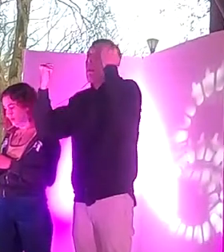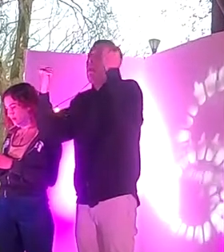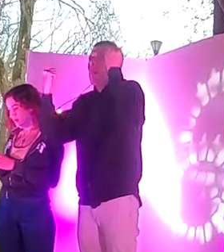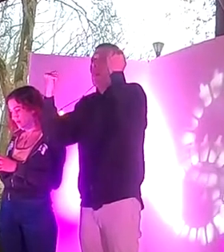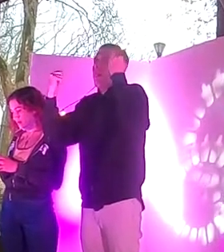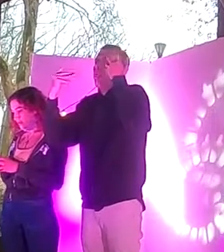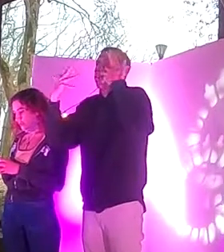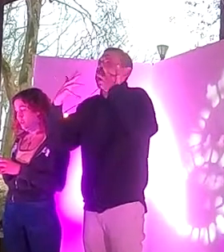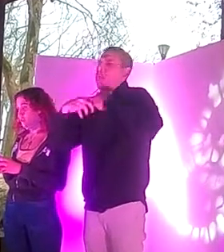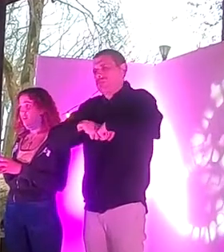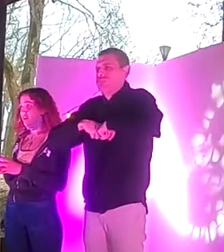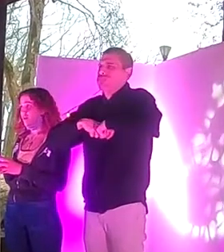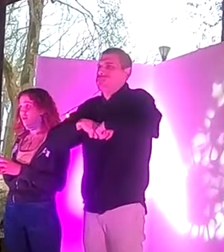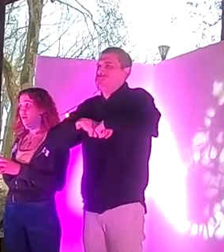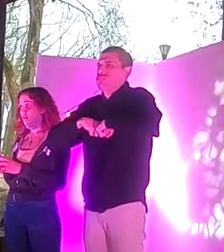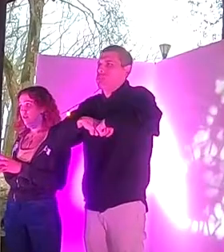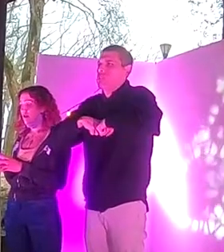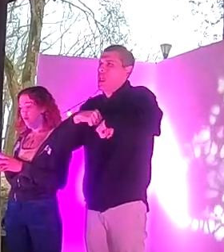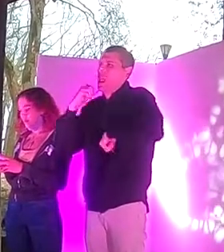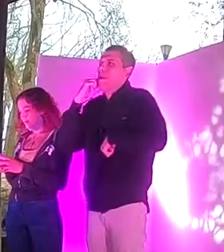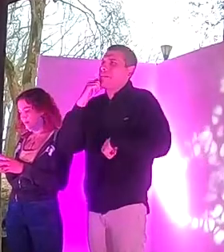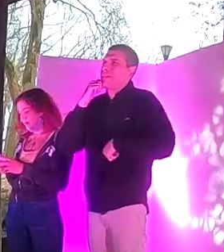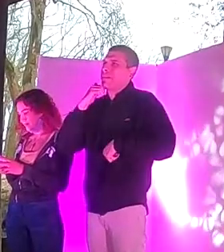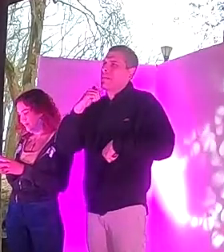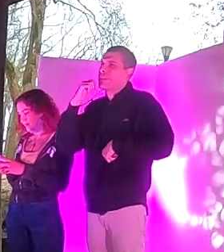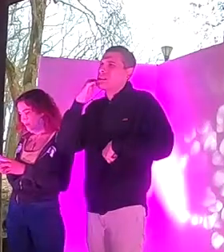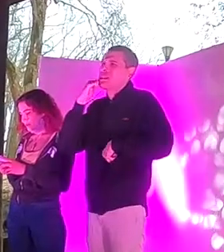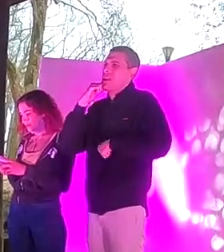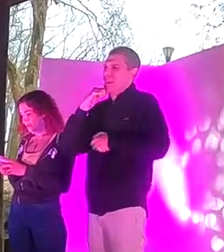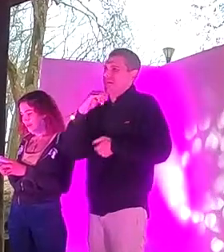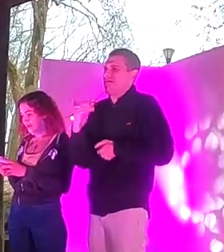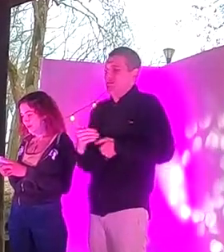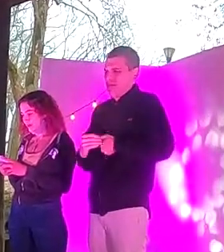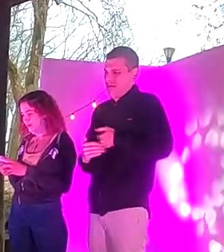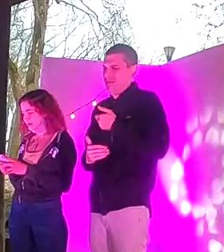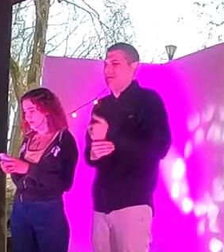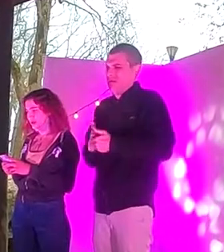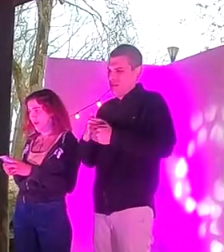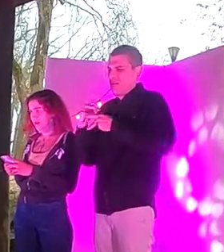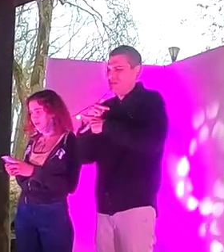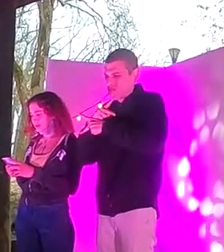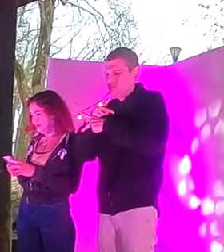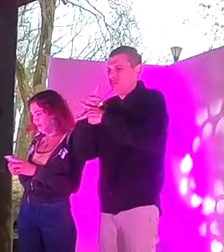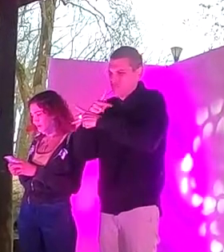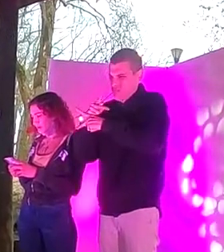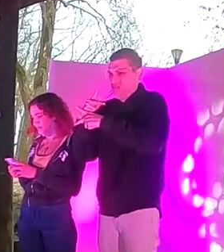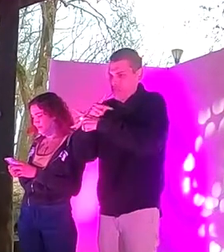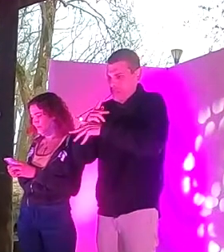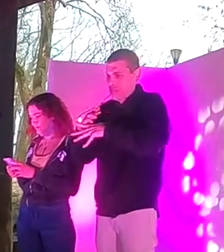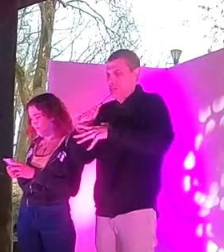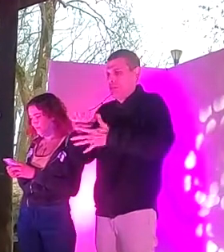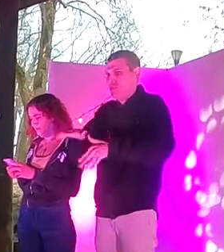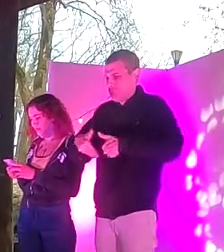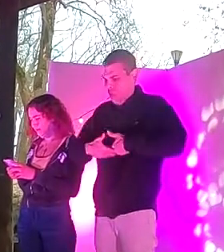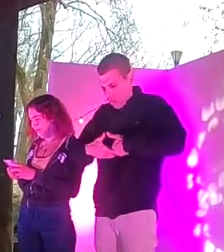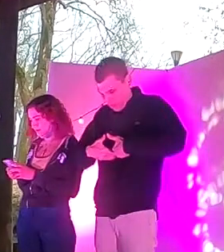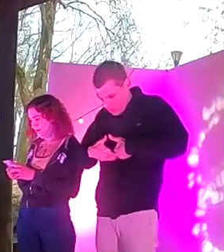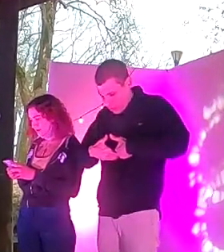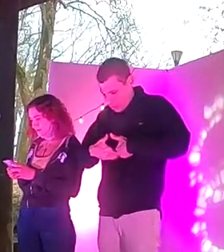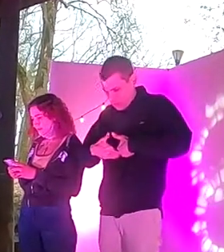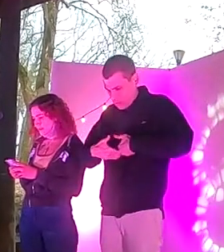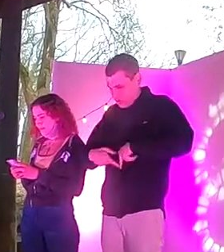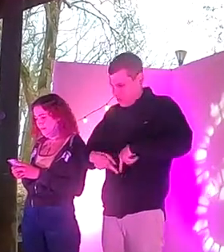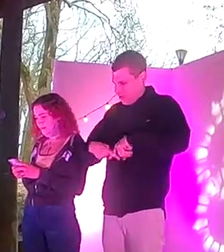completely gone. Each day went on and on, until finally my soul stopped and asked, what have we